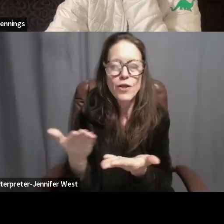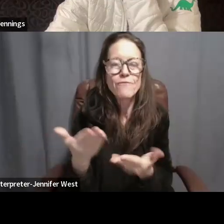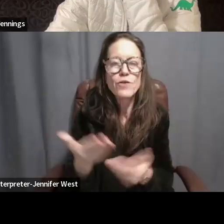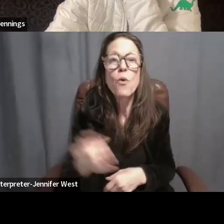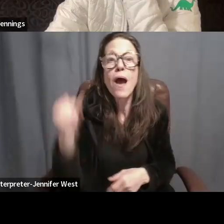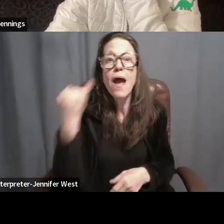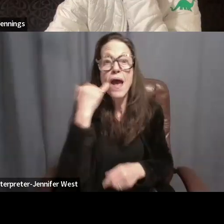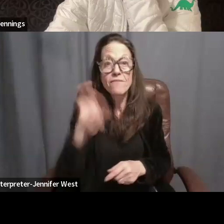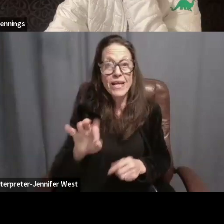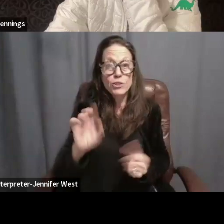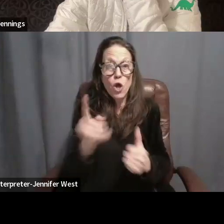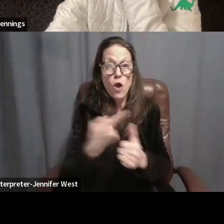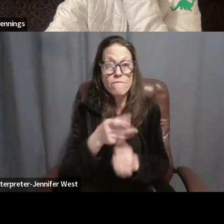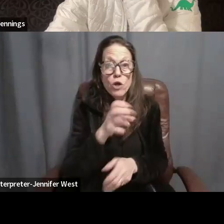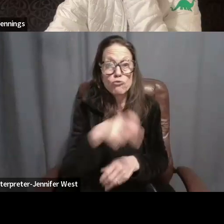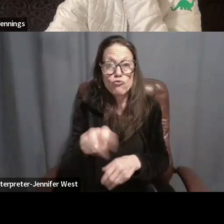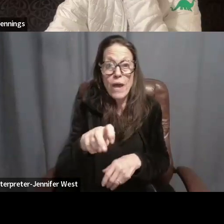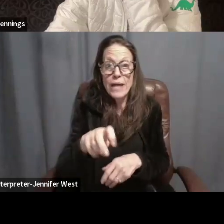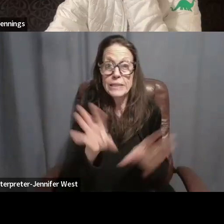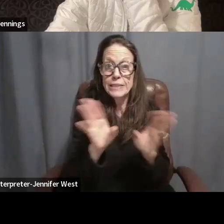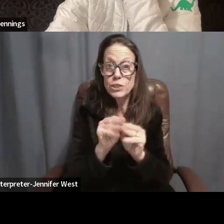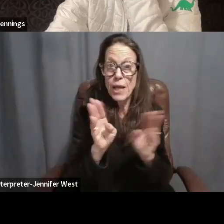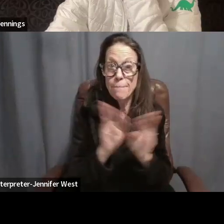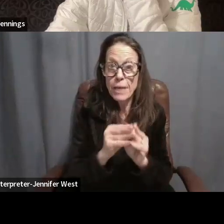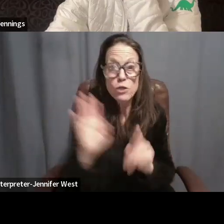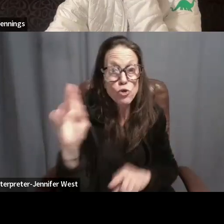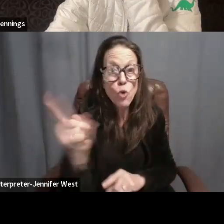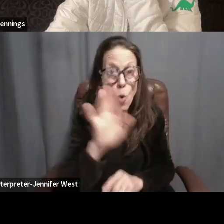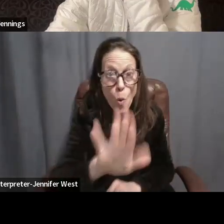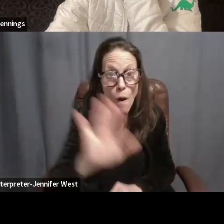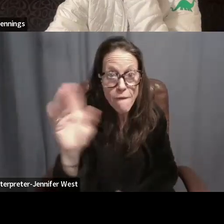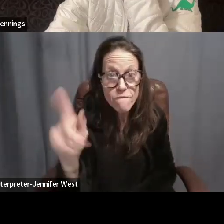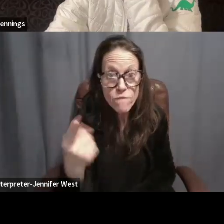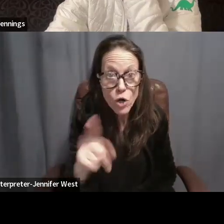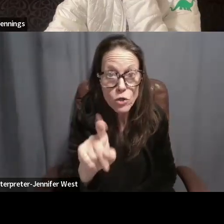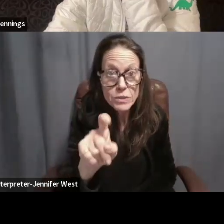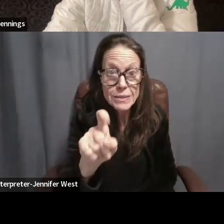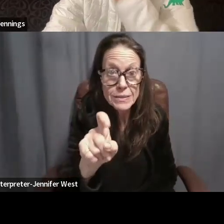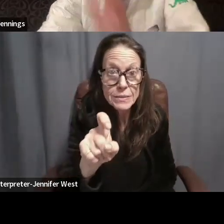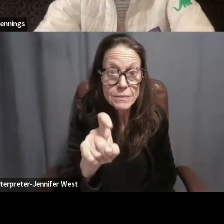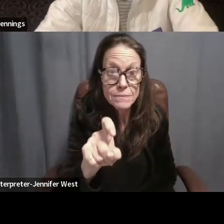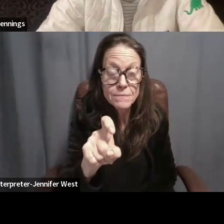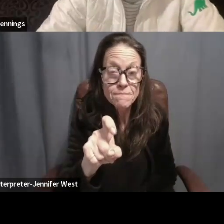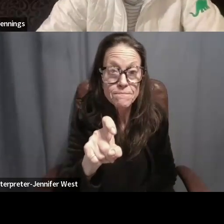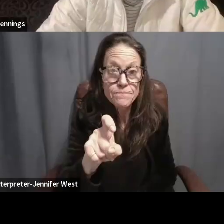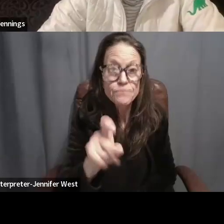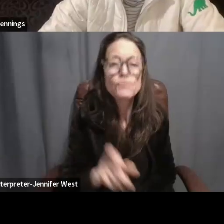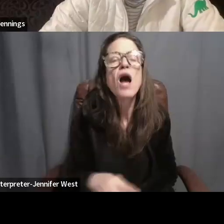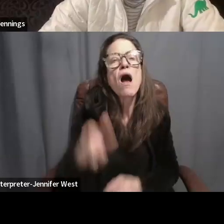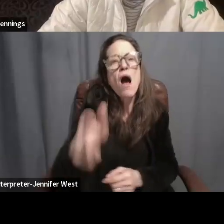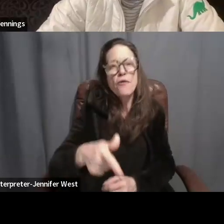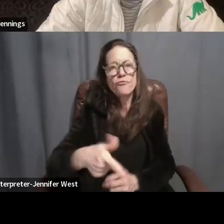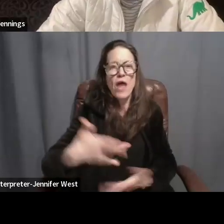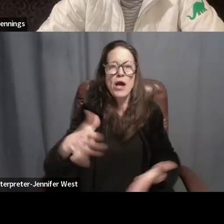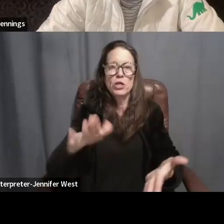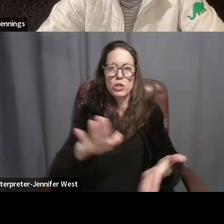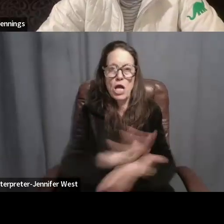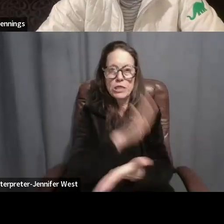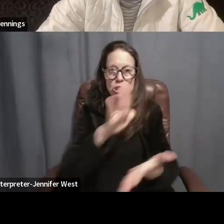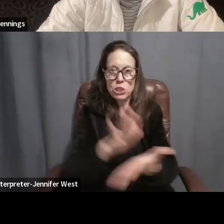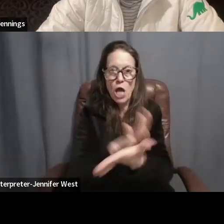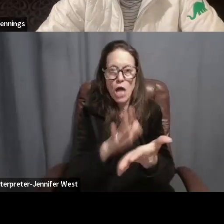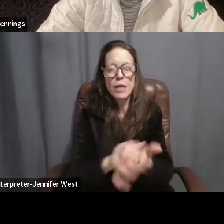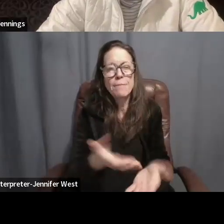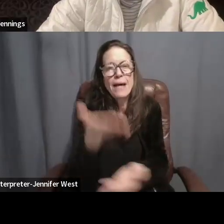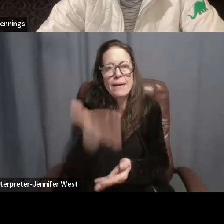your first Transition Times meeting, there is a paper on our website. You can